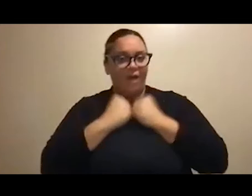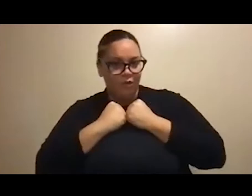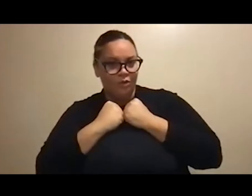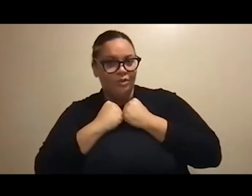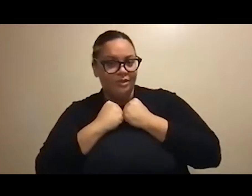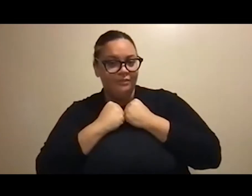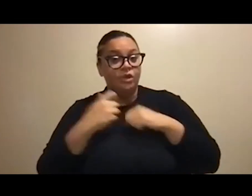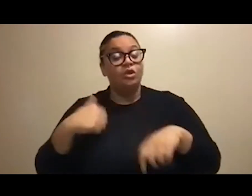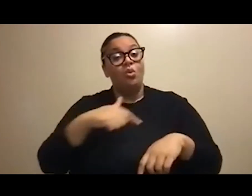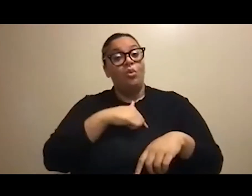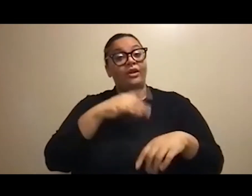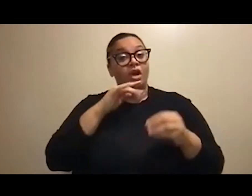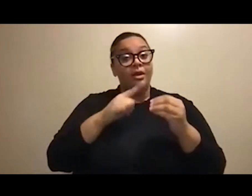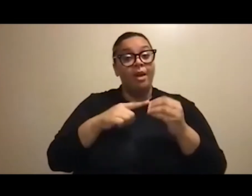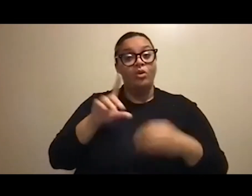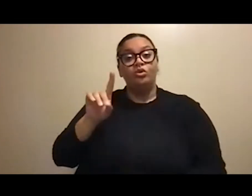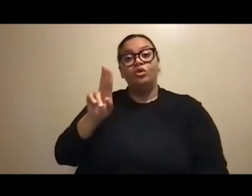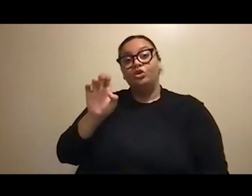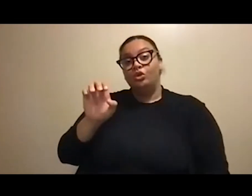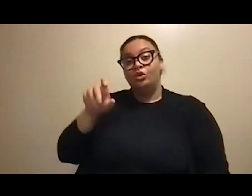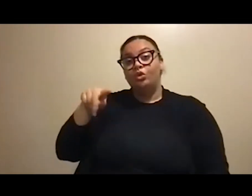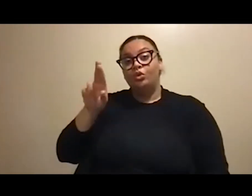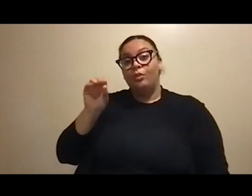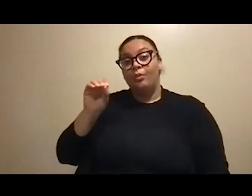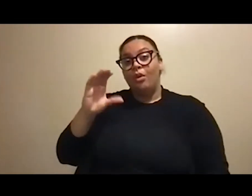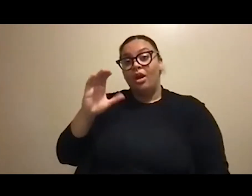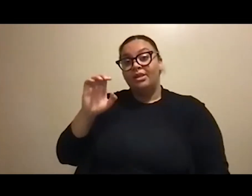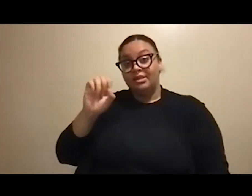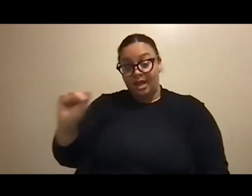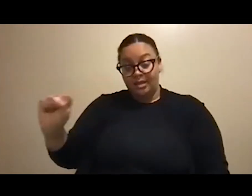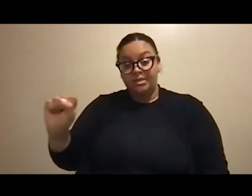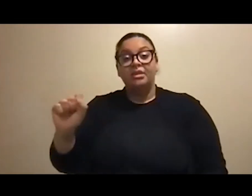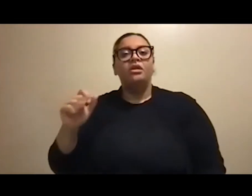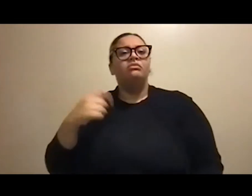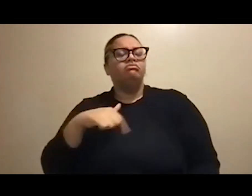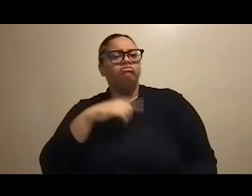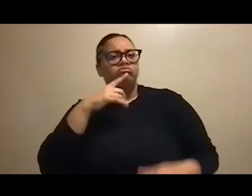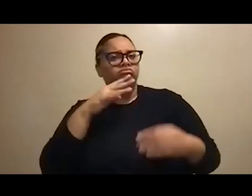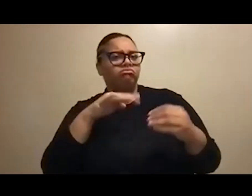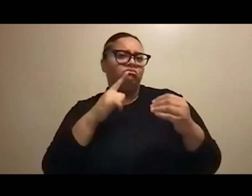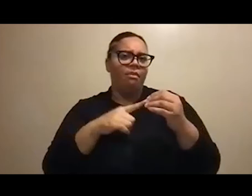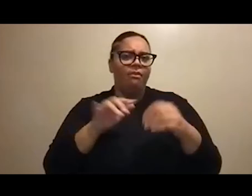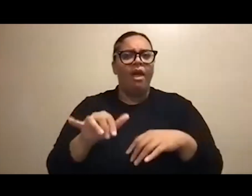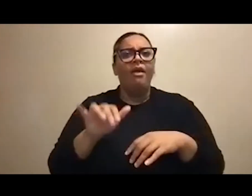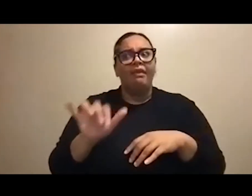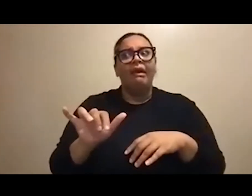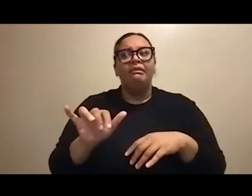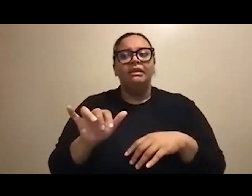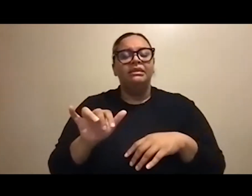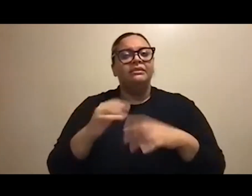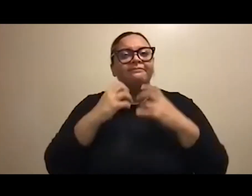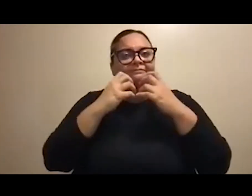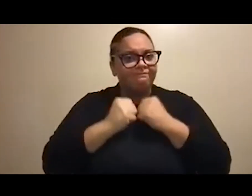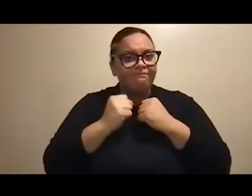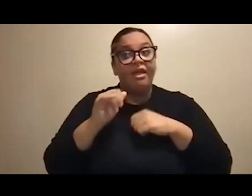say, due process, as we will in just a few minutes, when you talk about due process, that is a value that has